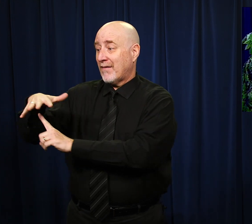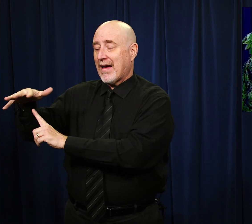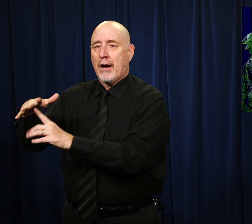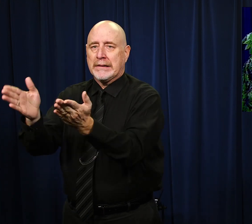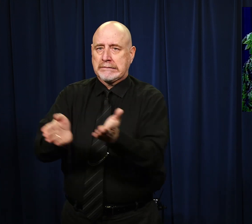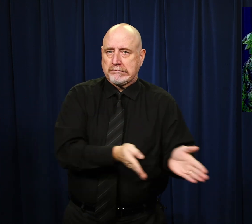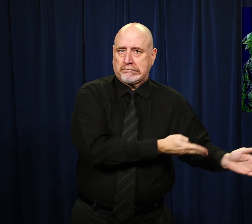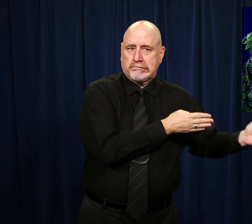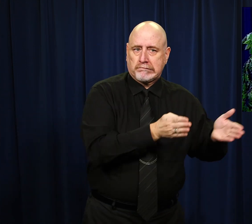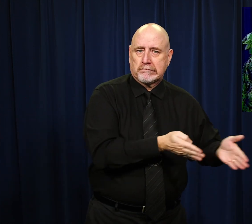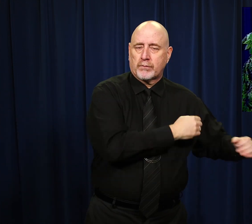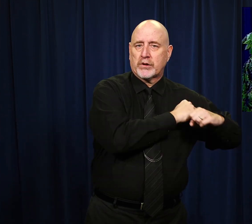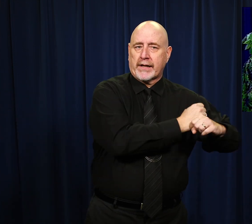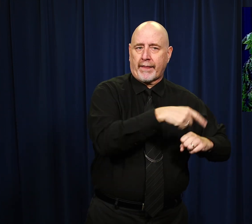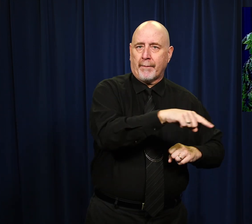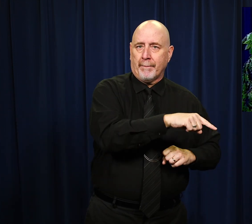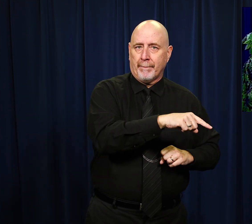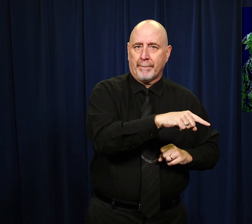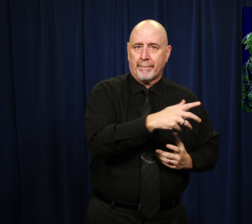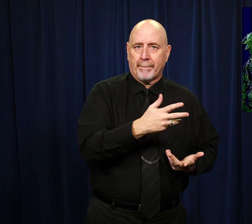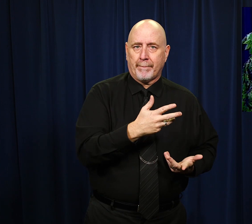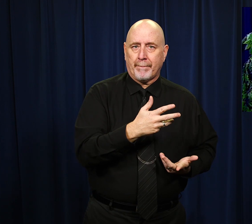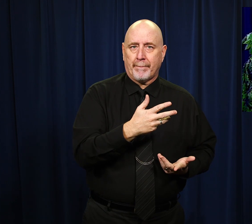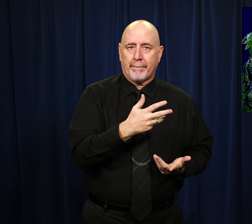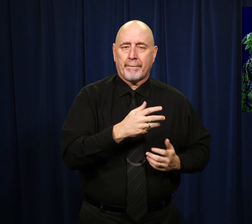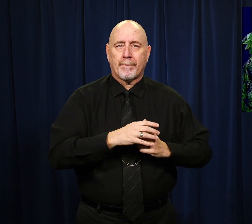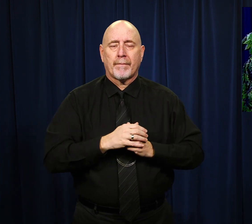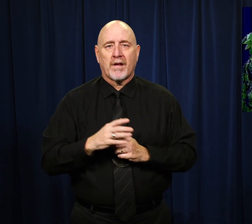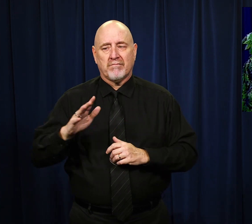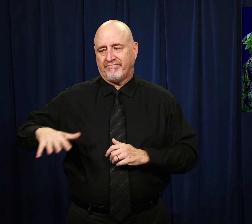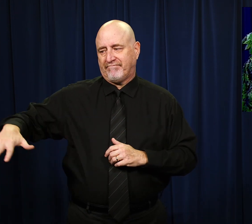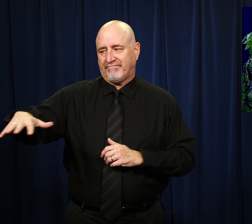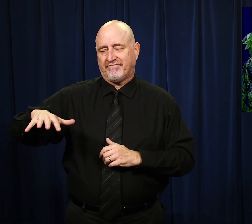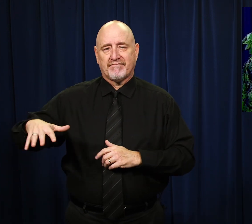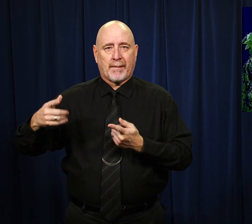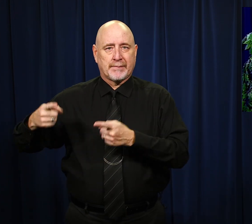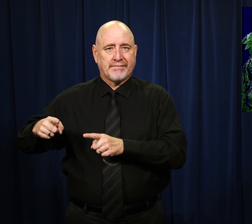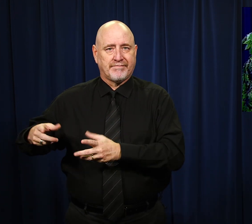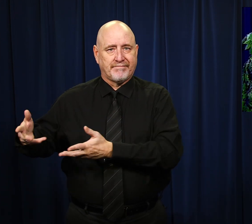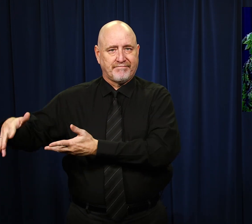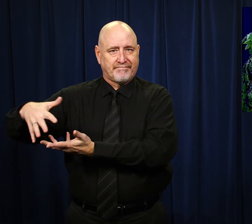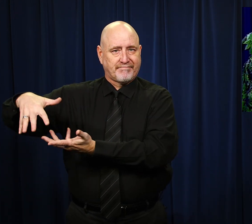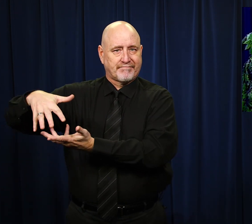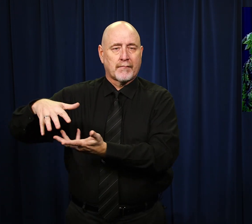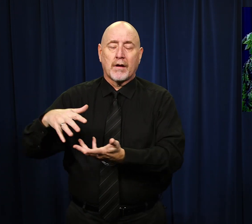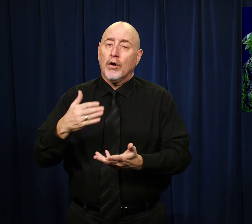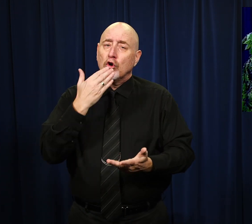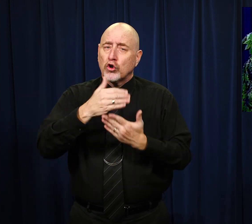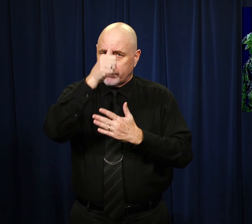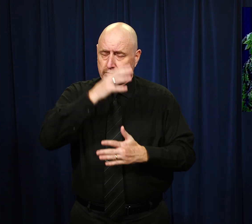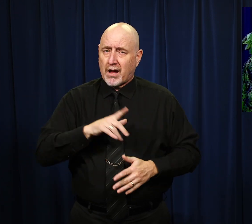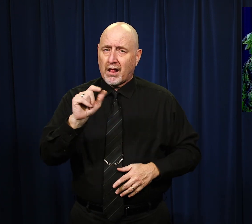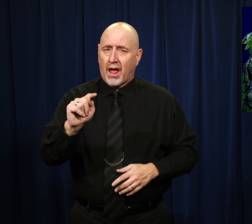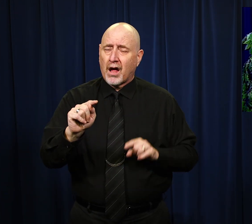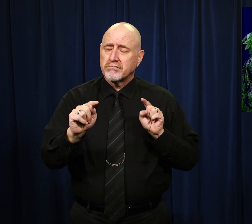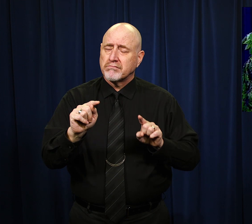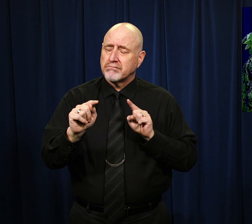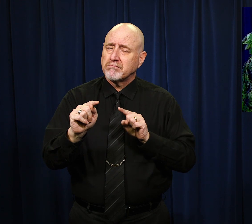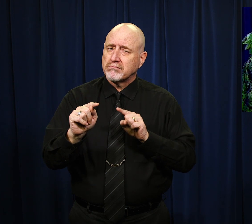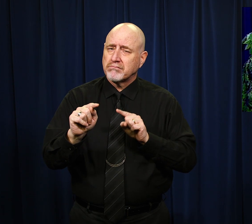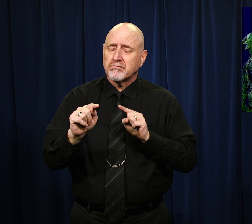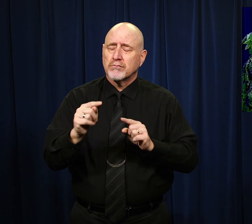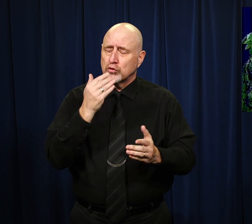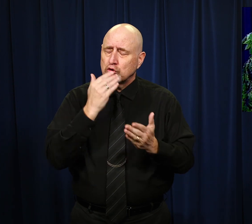environment to protect them from what is surrounding them. This is a good man that we're looking at. Lot is